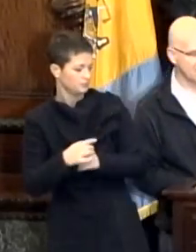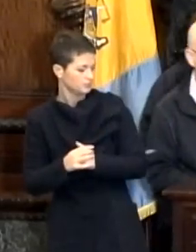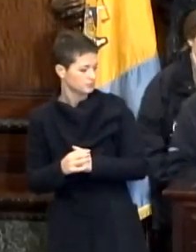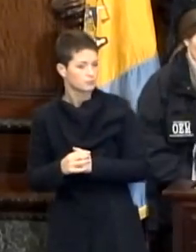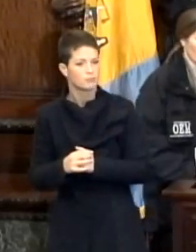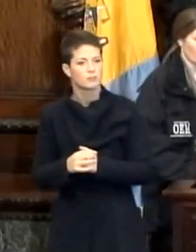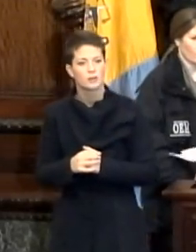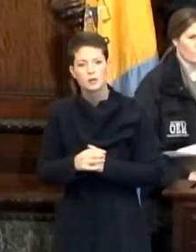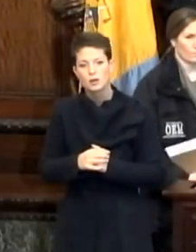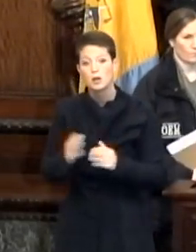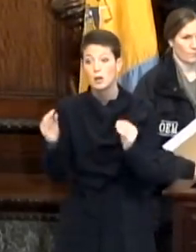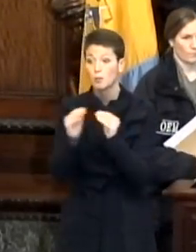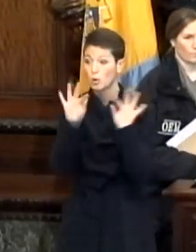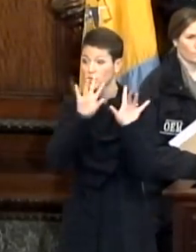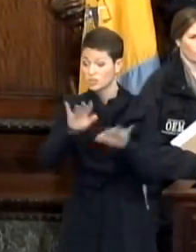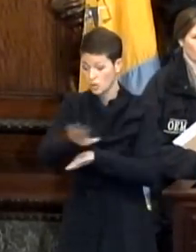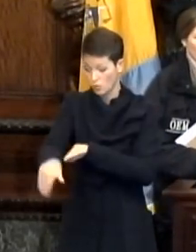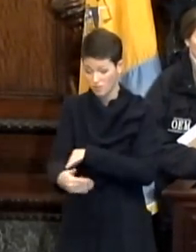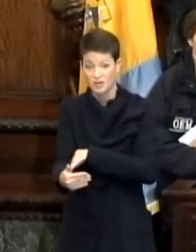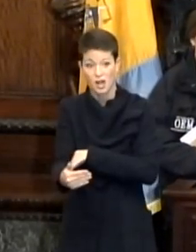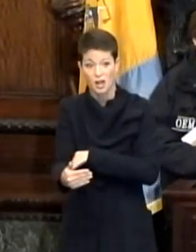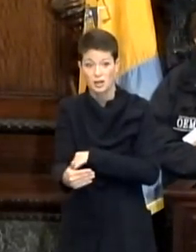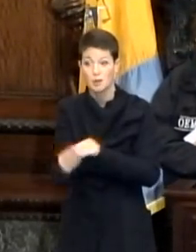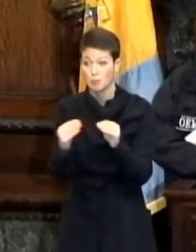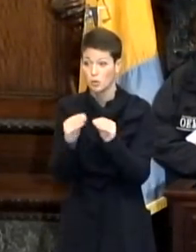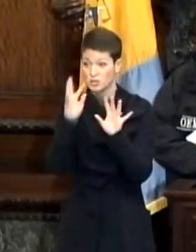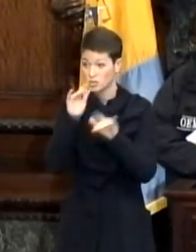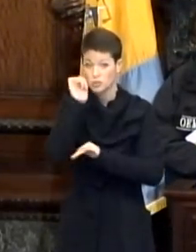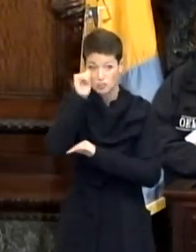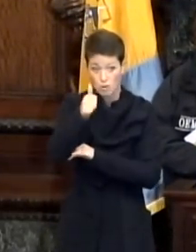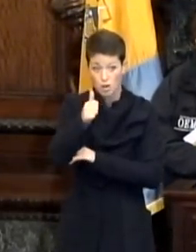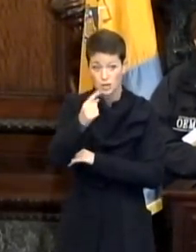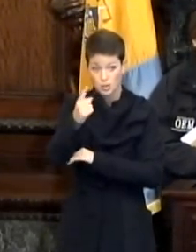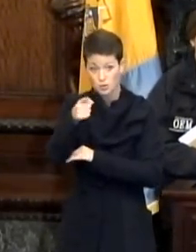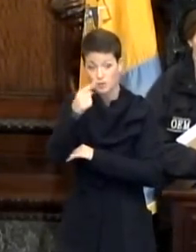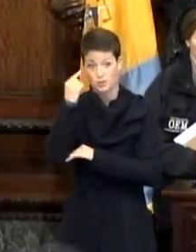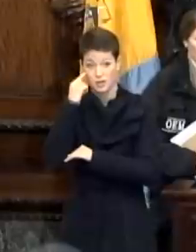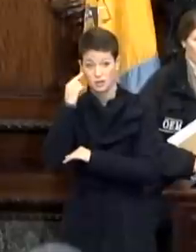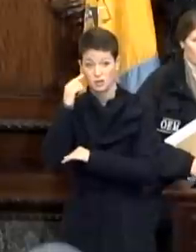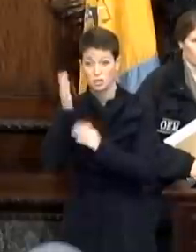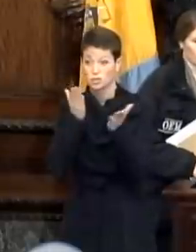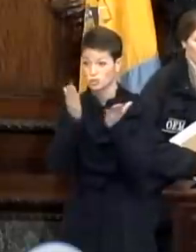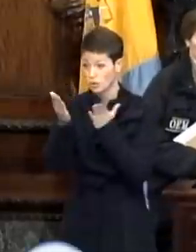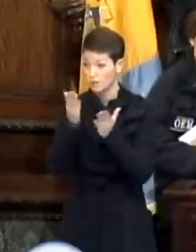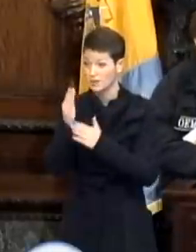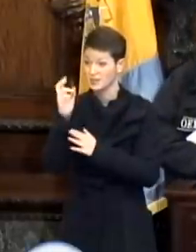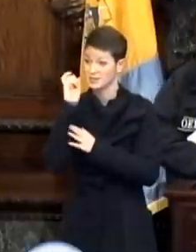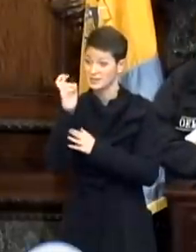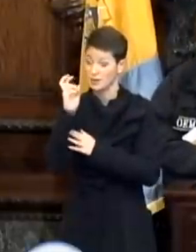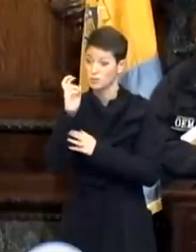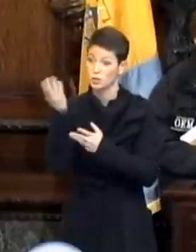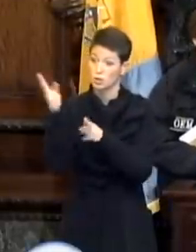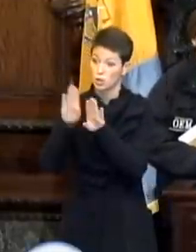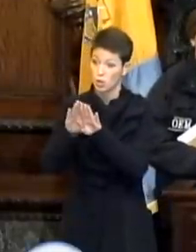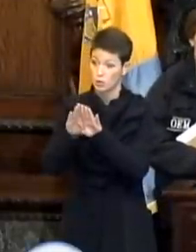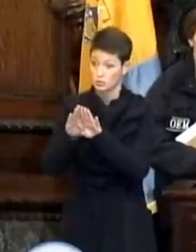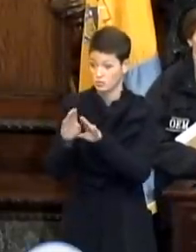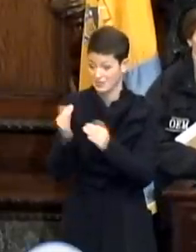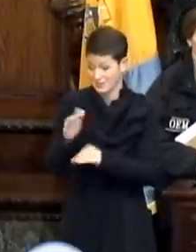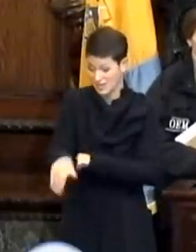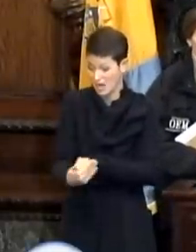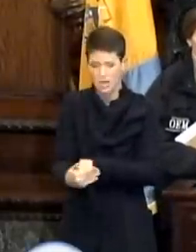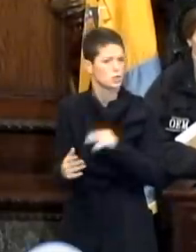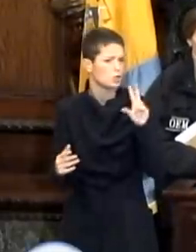Jeff. Given that we're getting more snow tonight, is there any possibility you might be closing down service earlier tonight as you did earlier in the